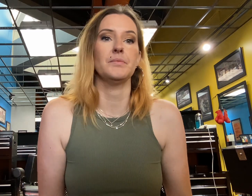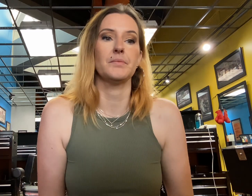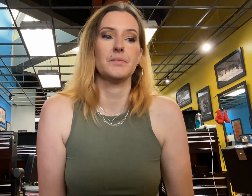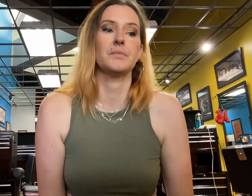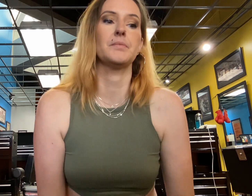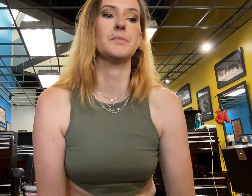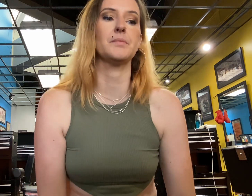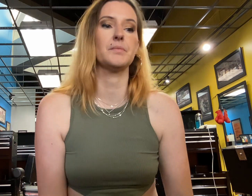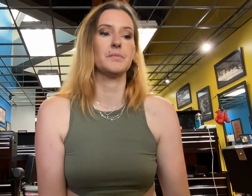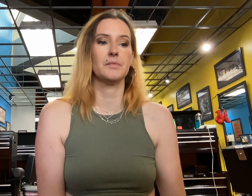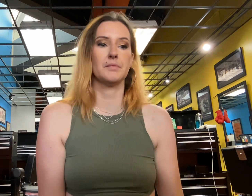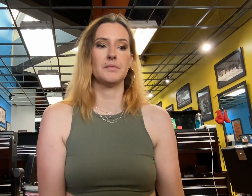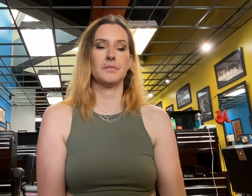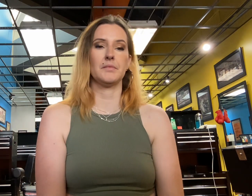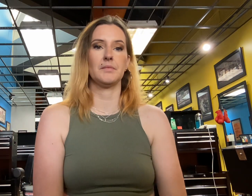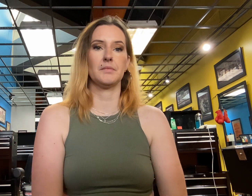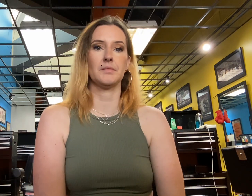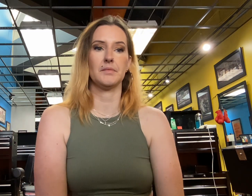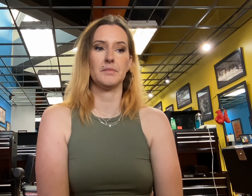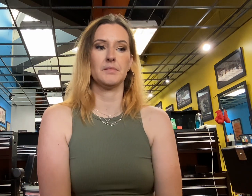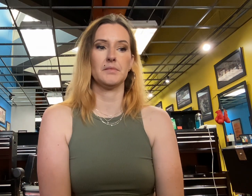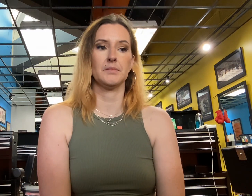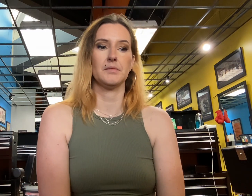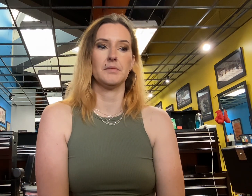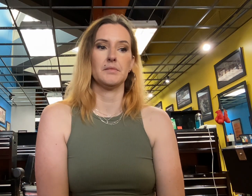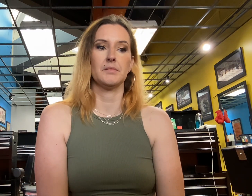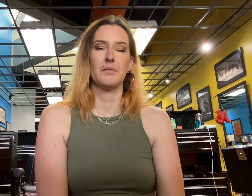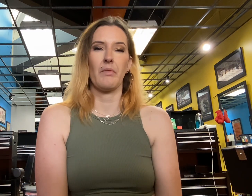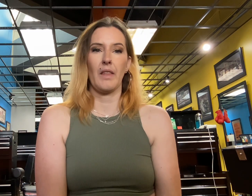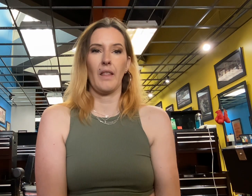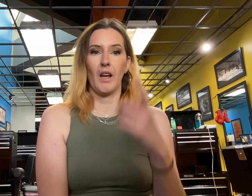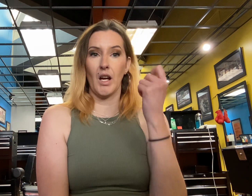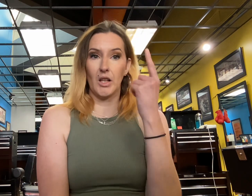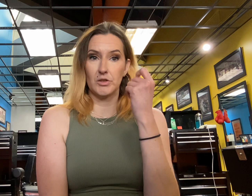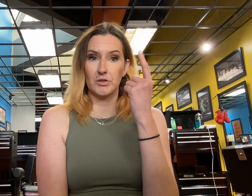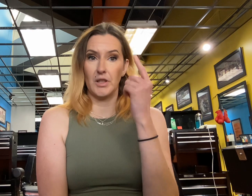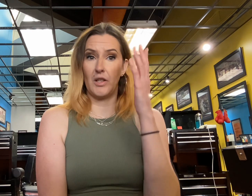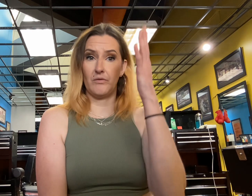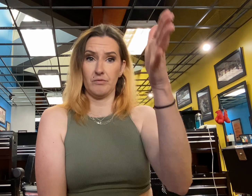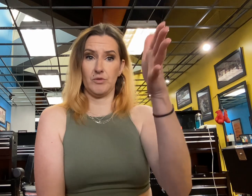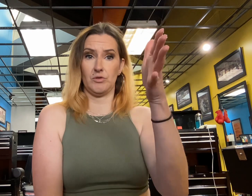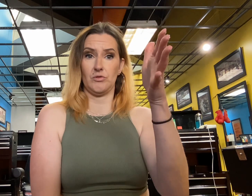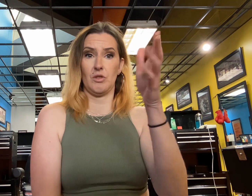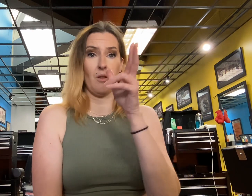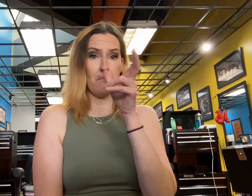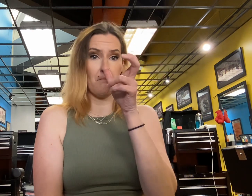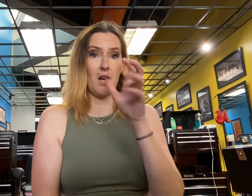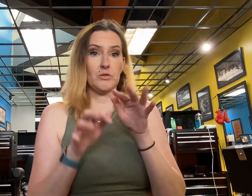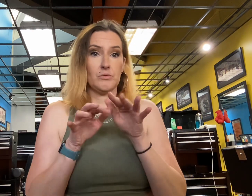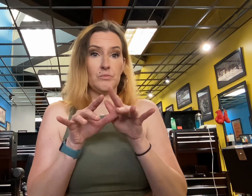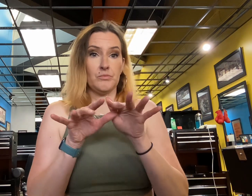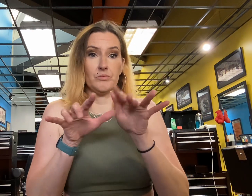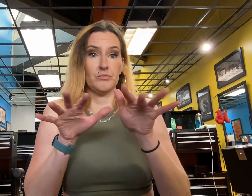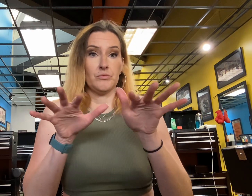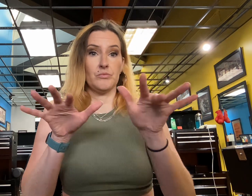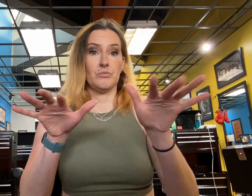and control. Over time, some expect them to reach most of the country, eventually spreading to places like California, where they could threaten